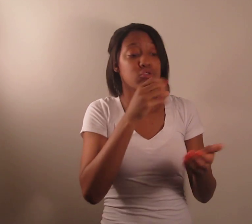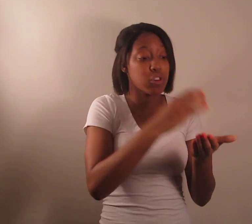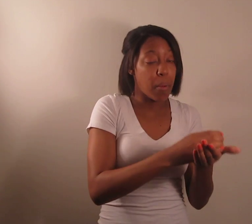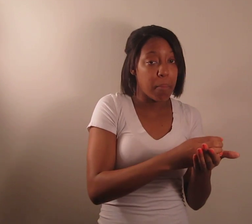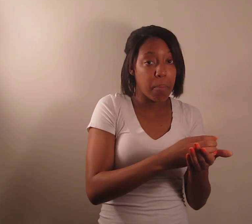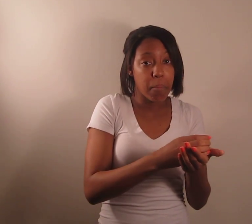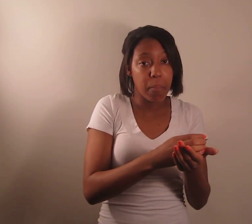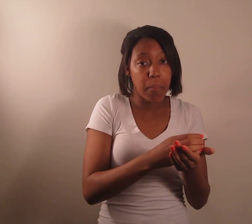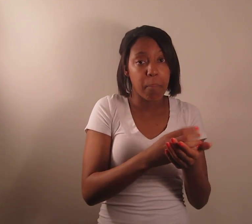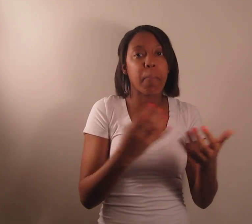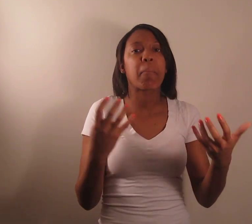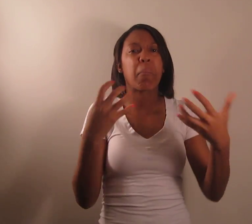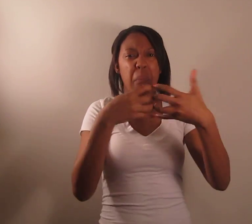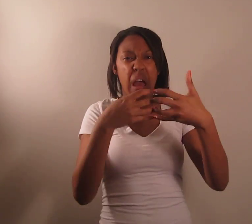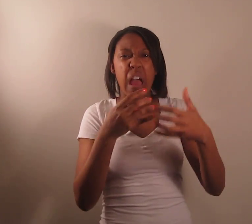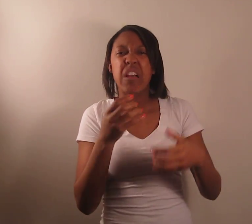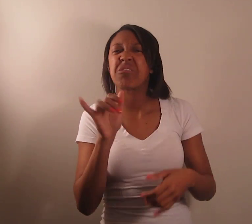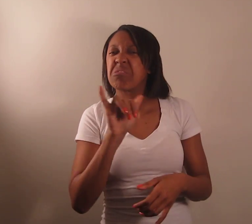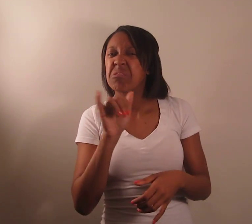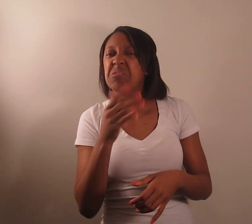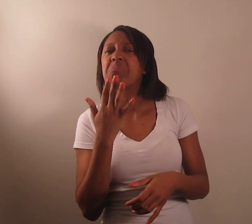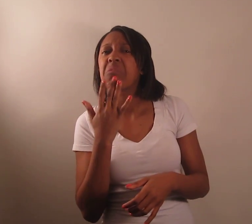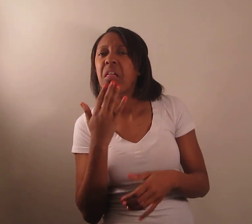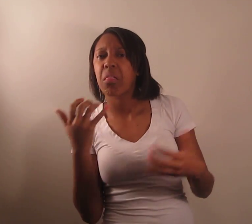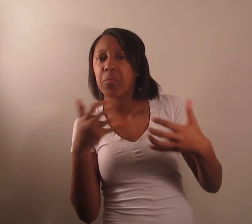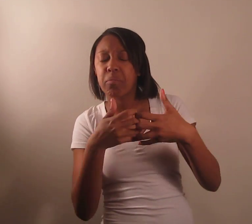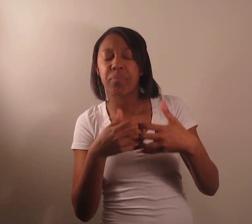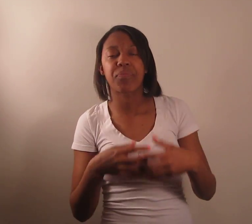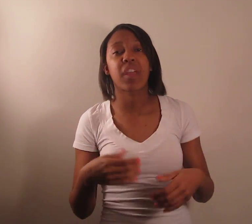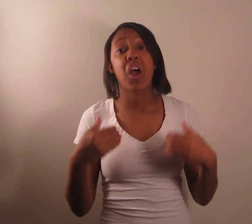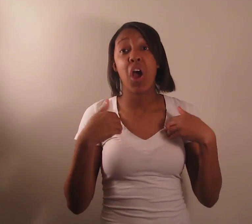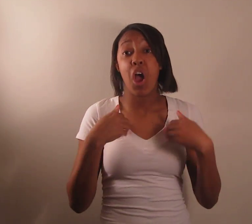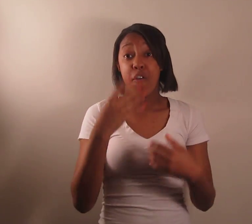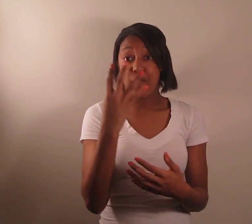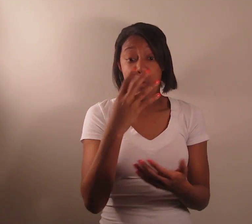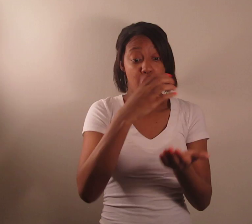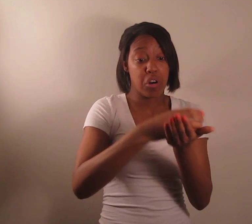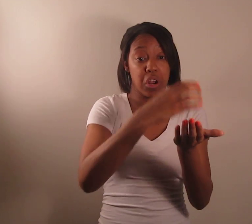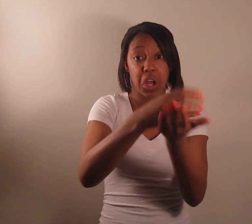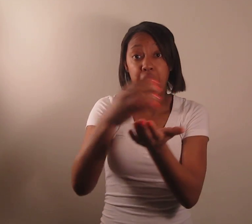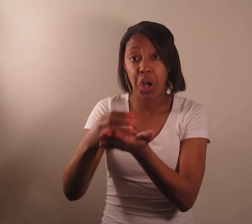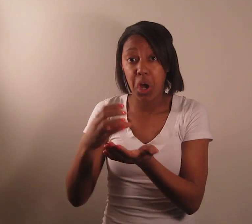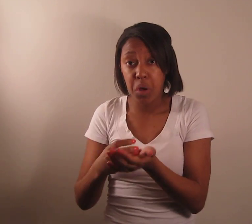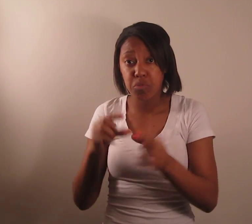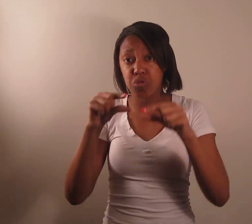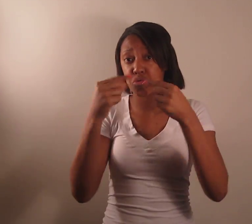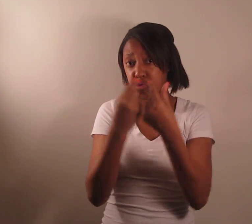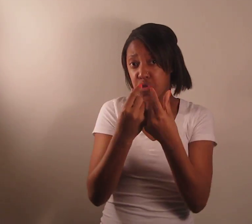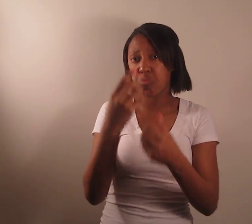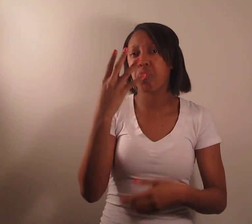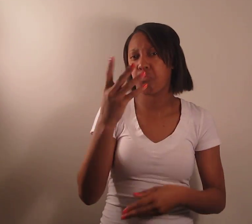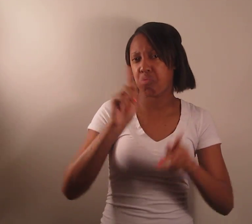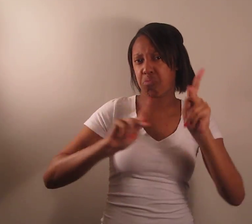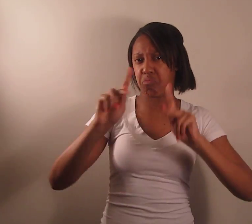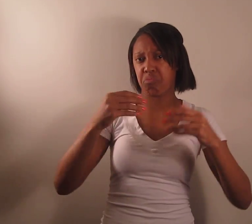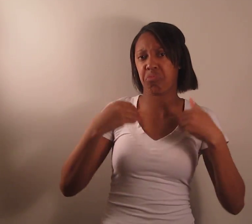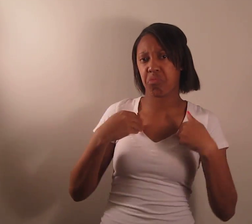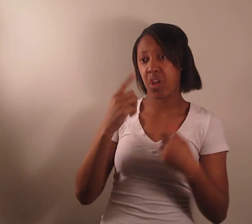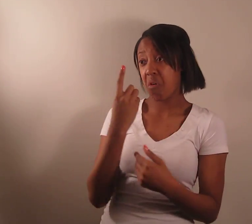4 cups on a tray. There will be 4 people to a group, except for one group will have 2 people in it, and that one particular